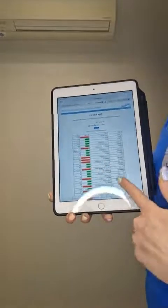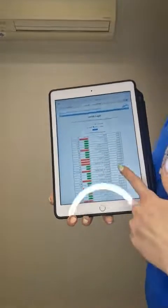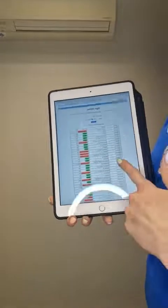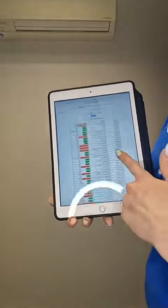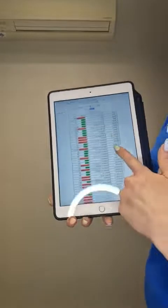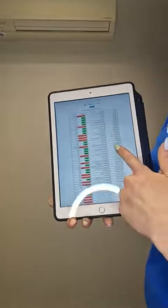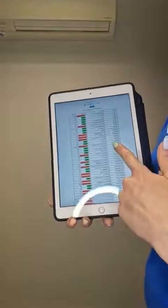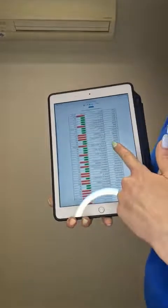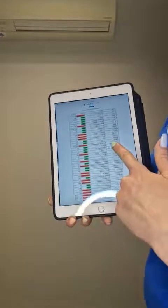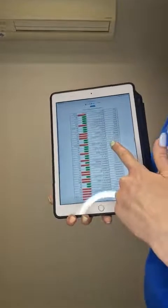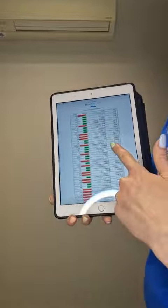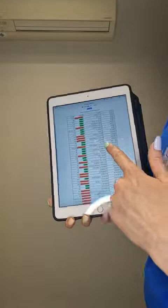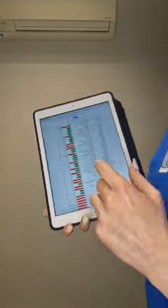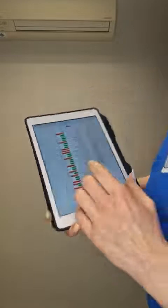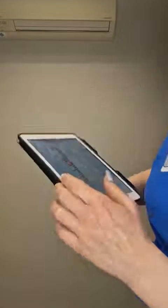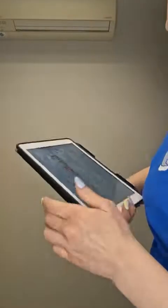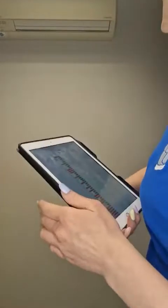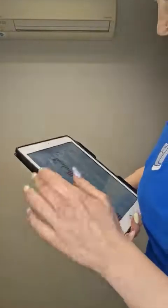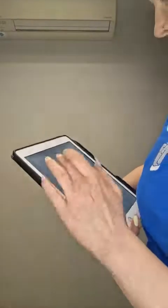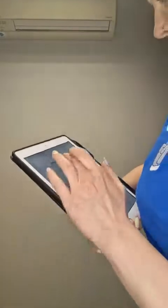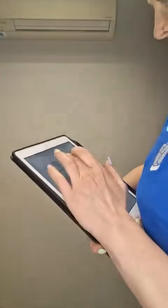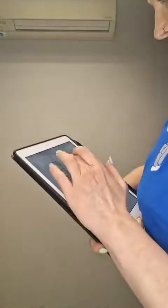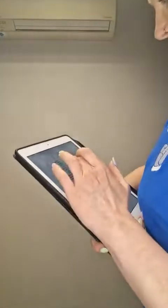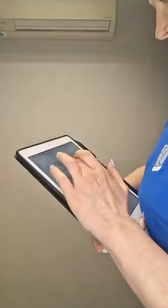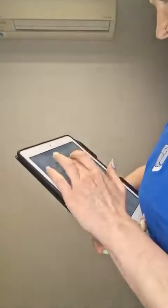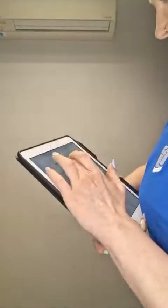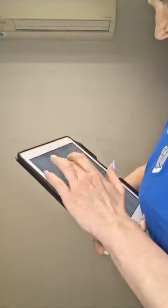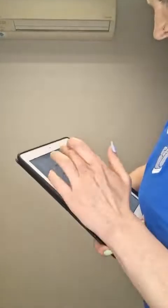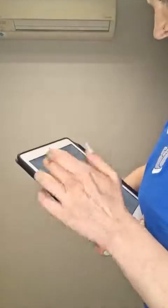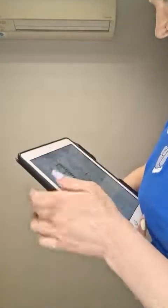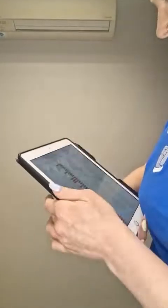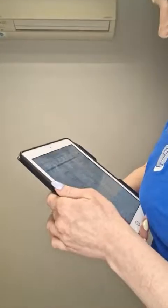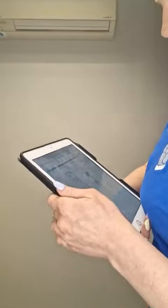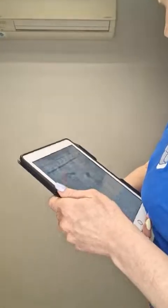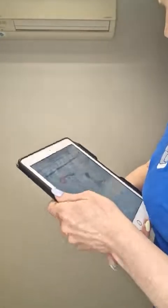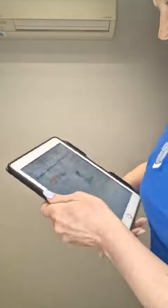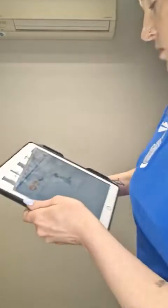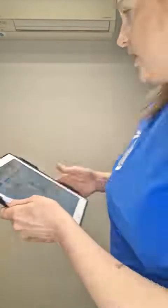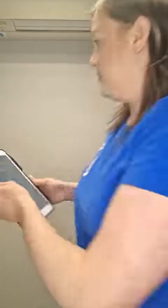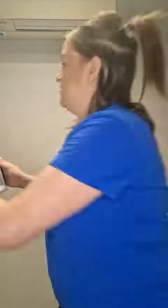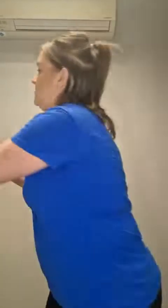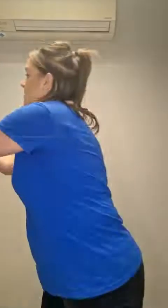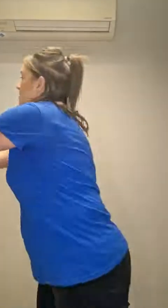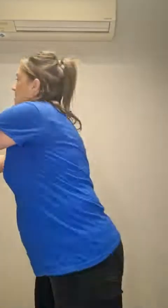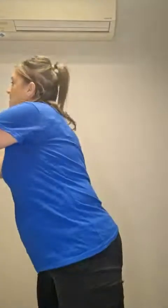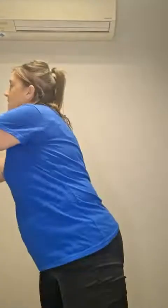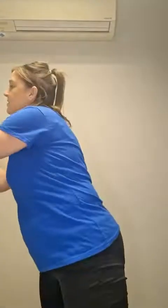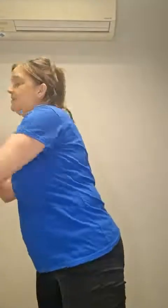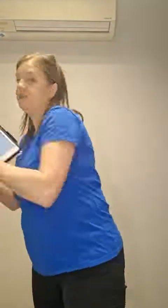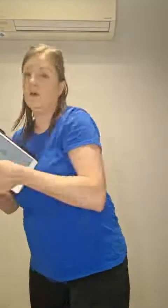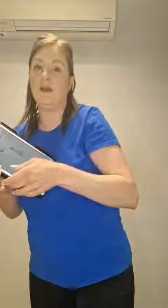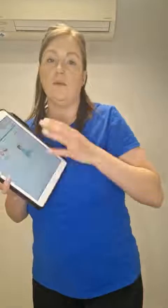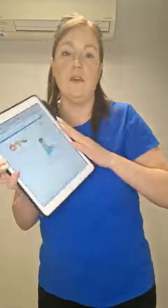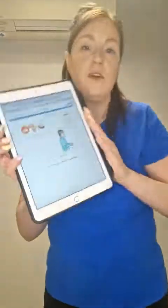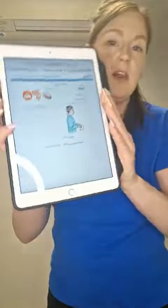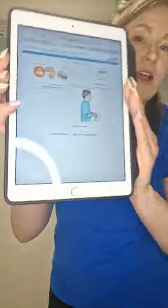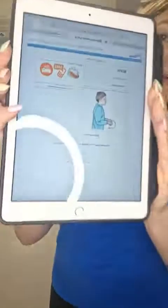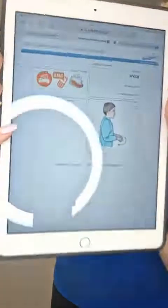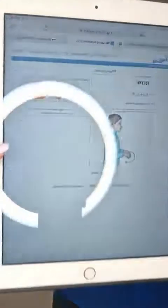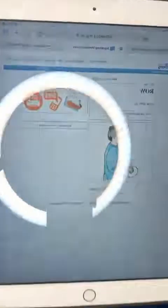row comes in. So if I look at the sign, this is what it will look like when you get in there.